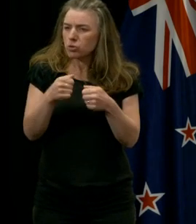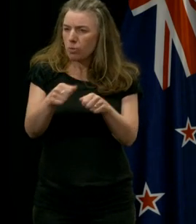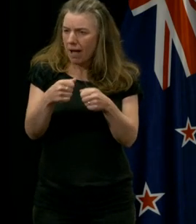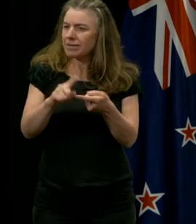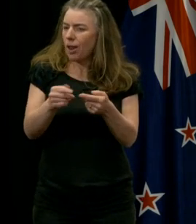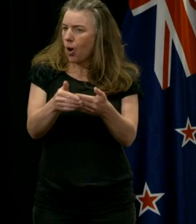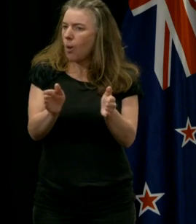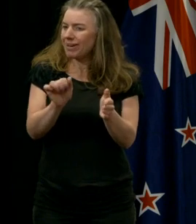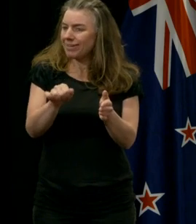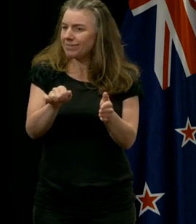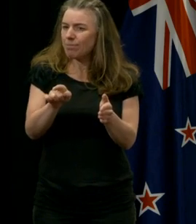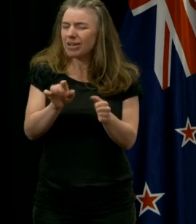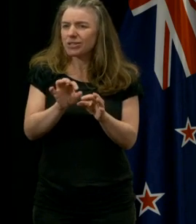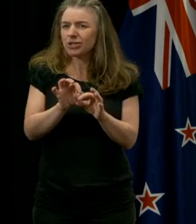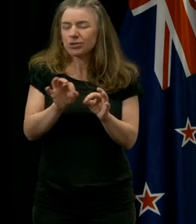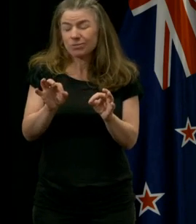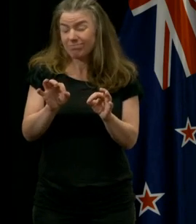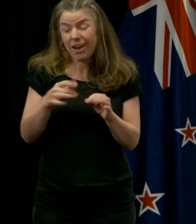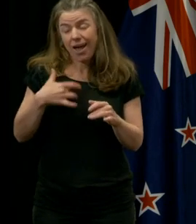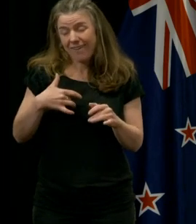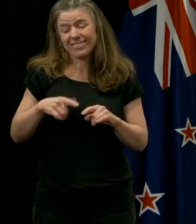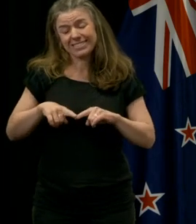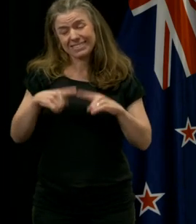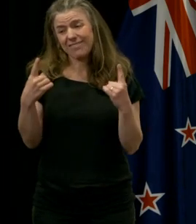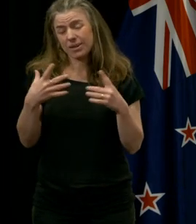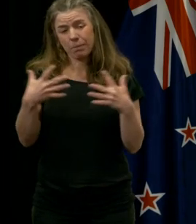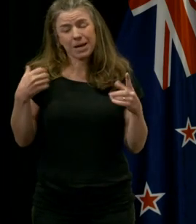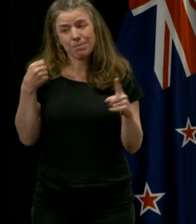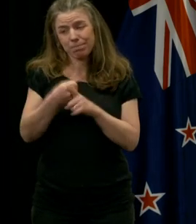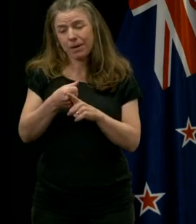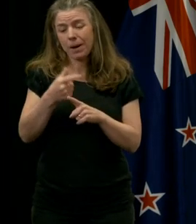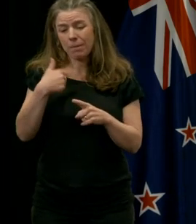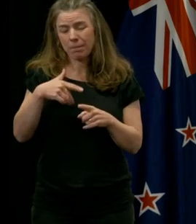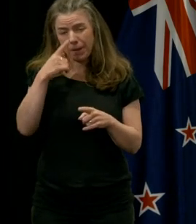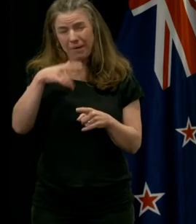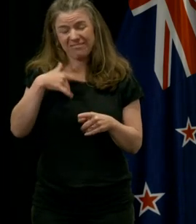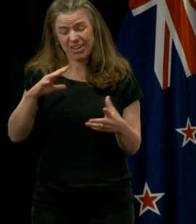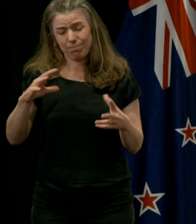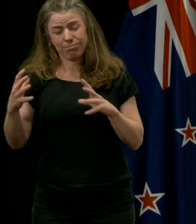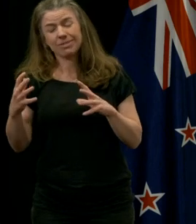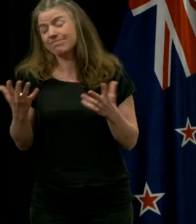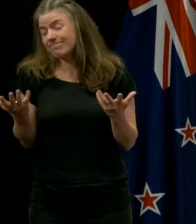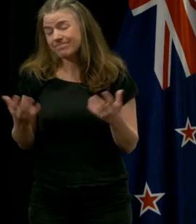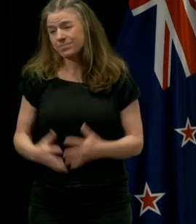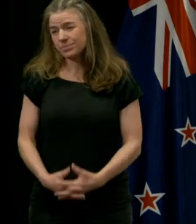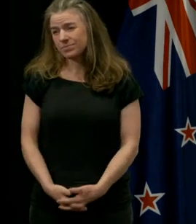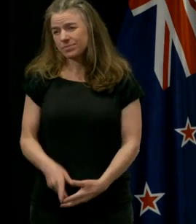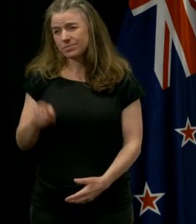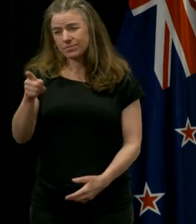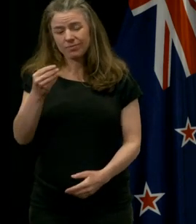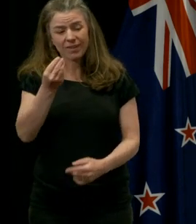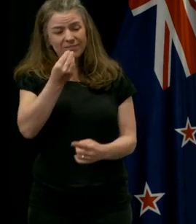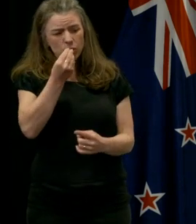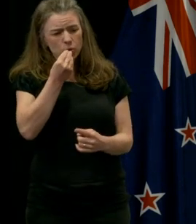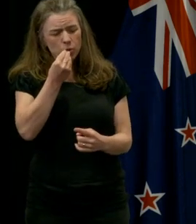be, it will not be life as normal. It will be different because that's what it's going to take. And on the Food in Schools program, I know Halstead